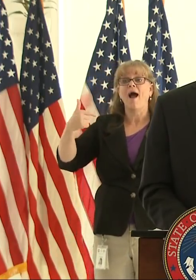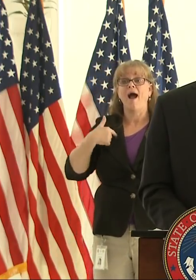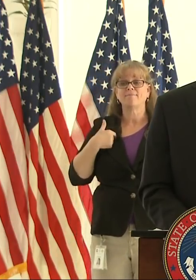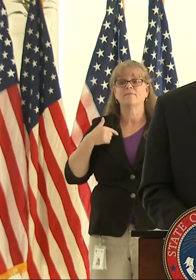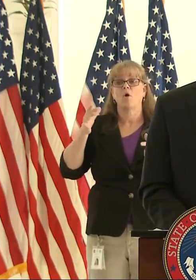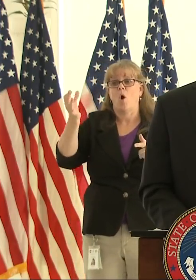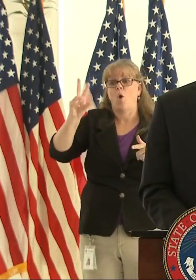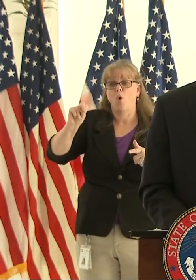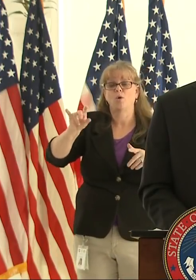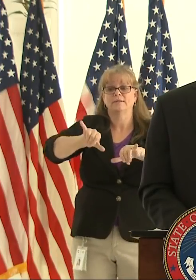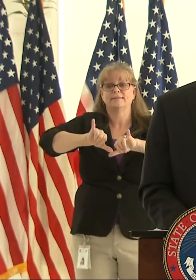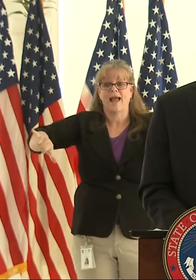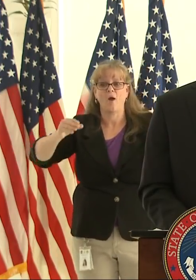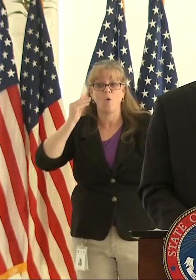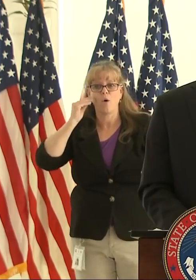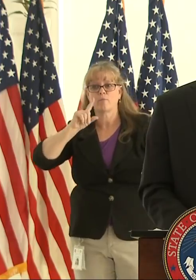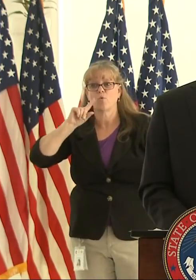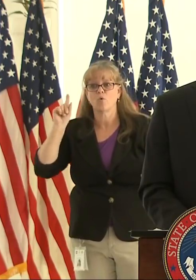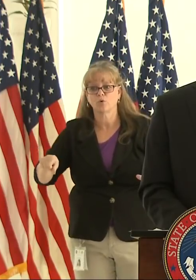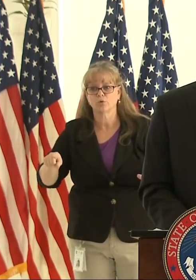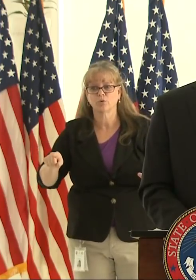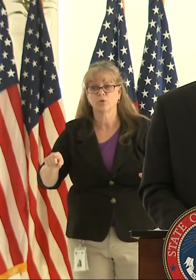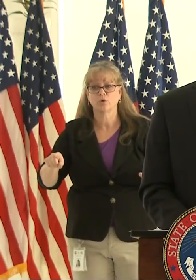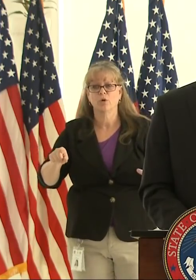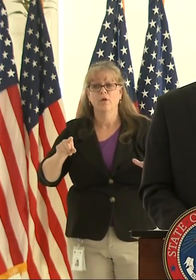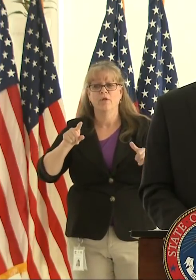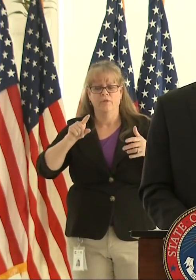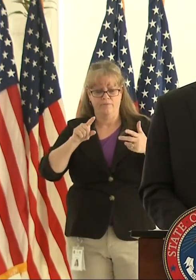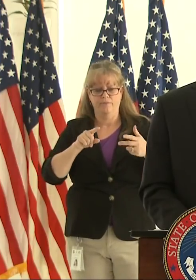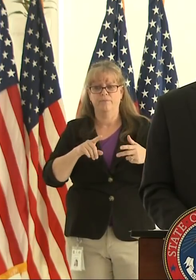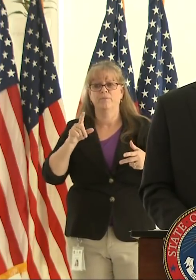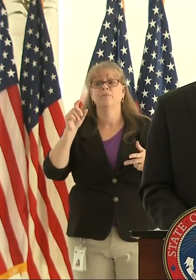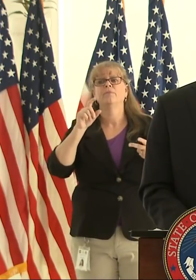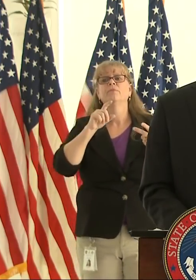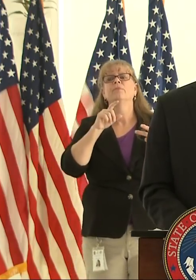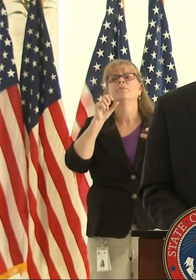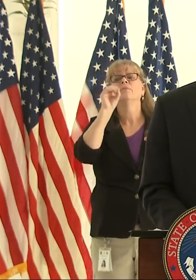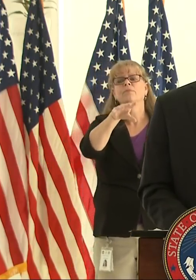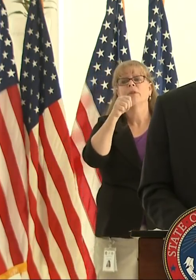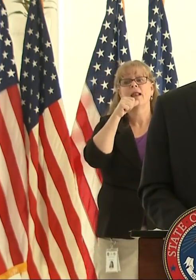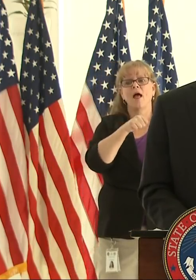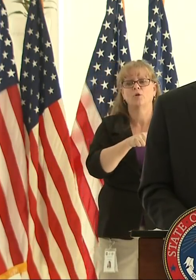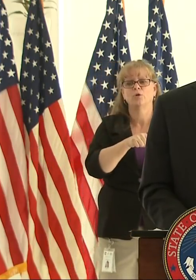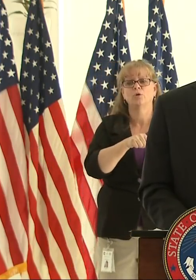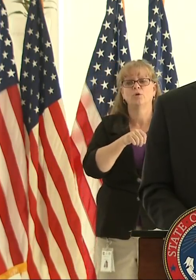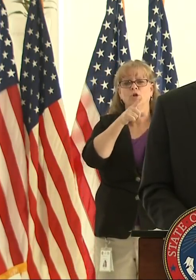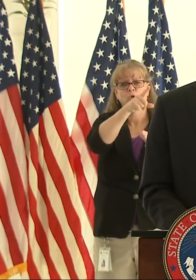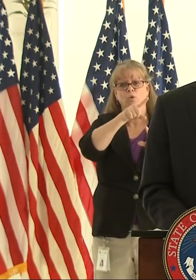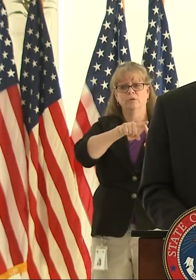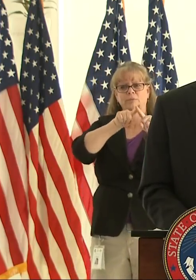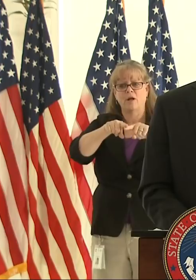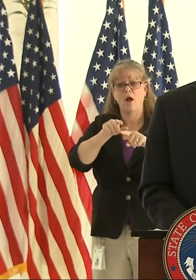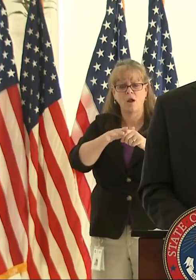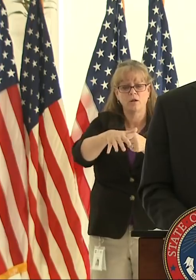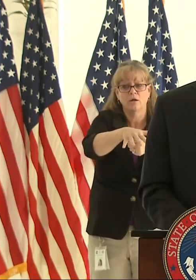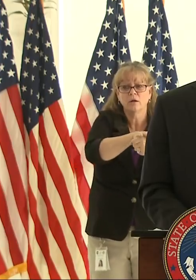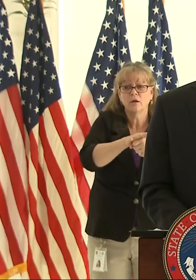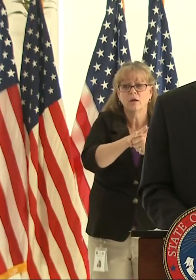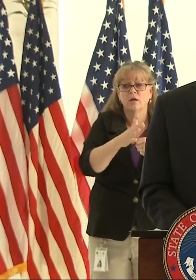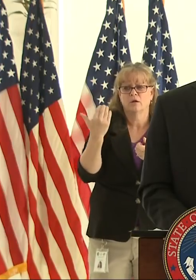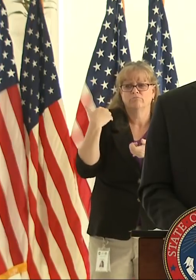those restrictions. On that last one, are you going to look to local health departments to come up with their own plan, or are you going to give